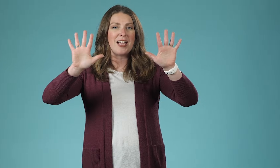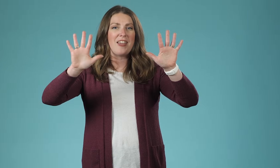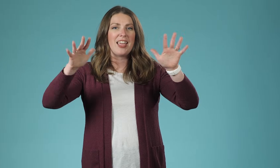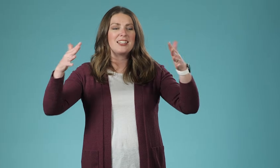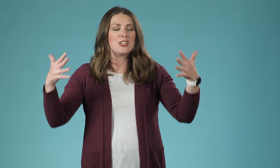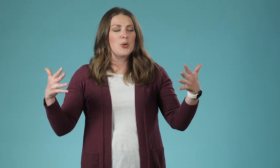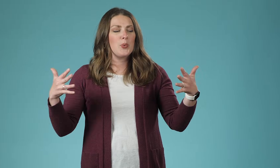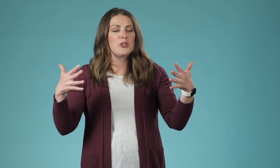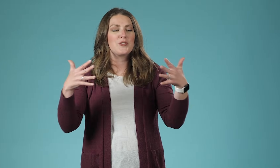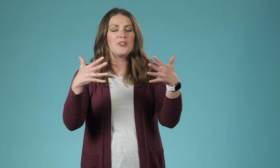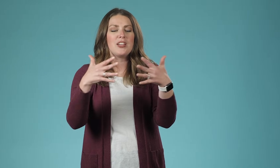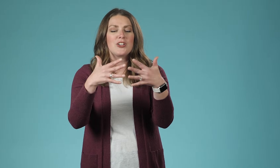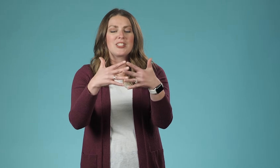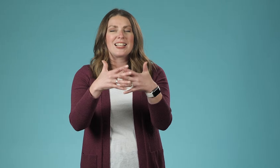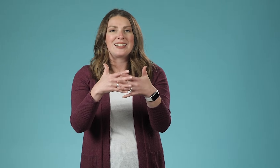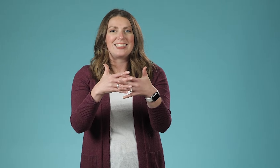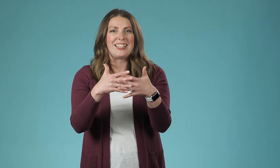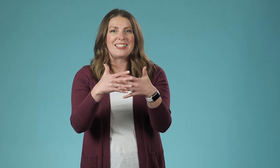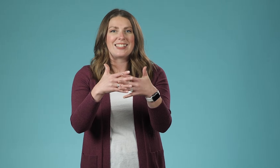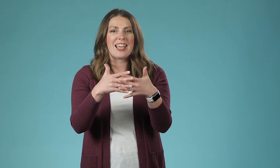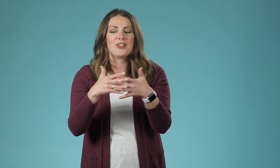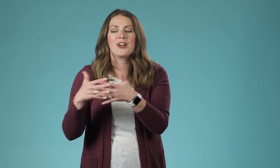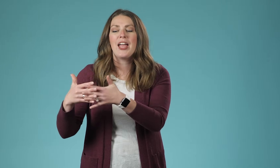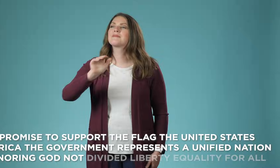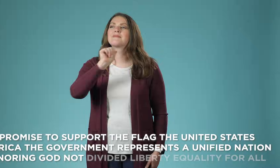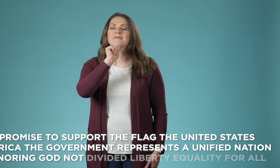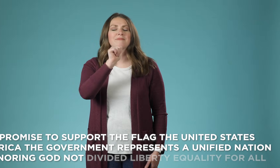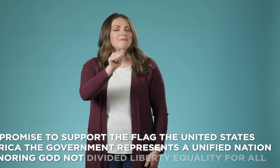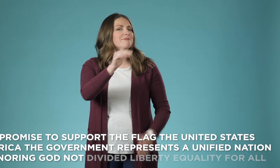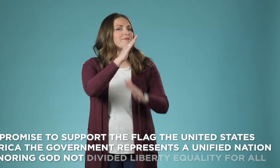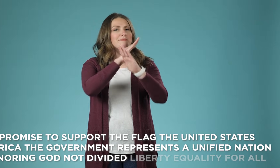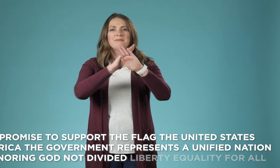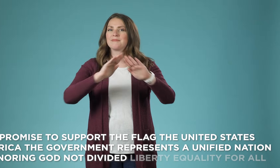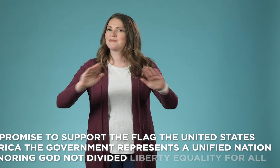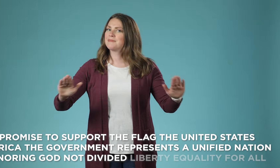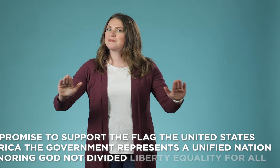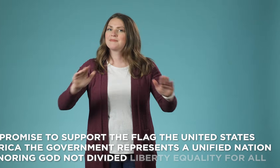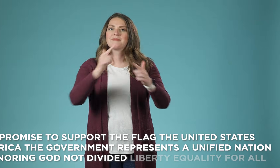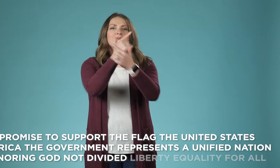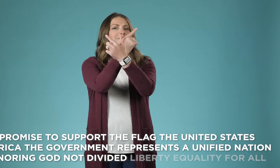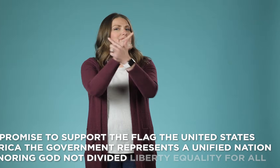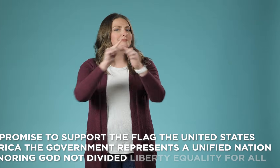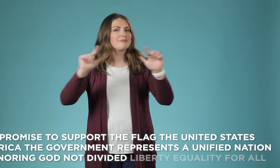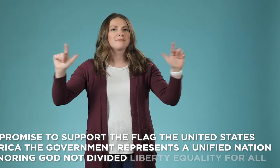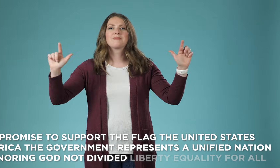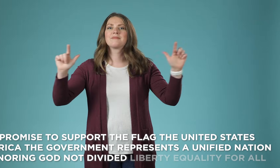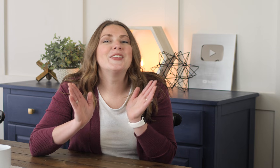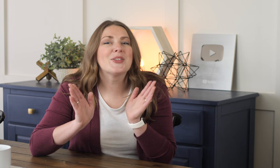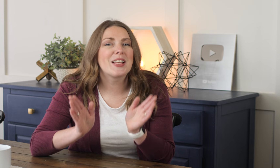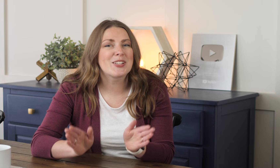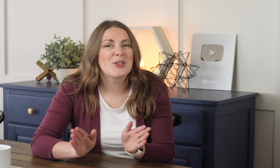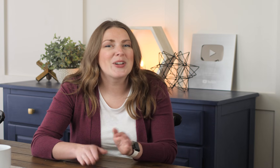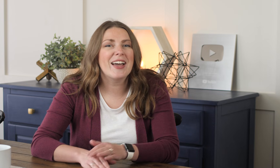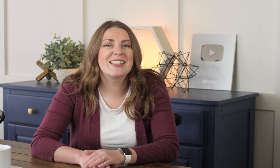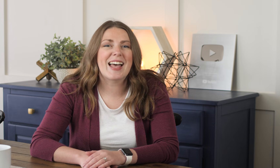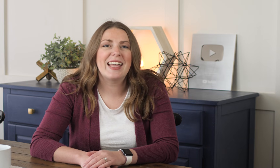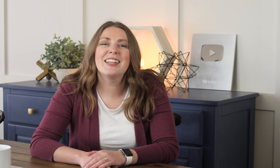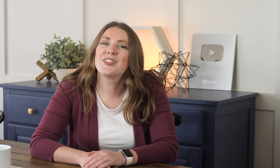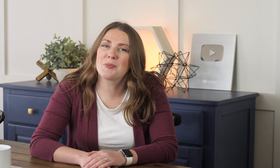understanding for what the ASL signs are meaning in the pledge. Then I will show you how to sign the pledge. So let's learn how to sign the